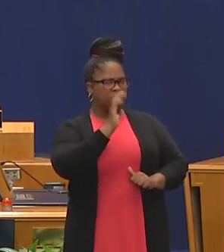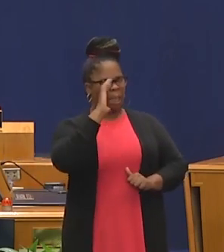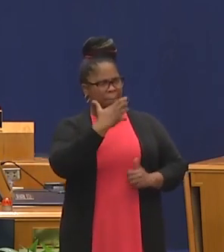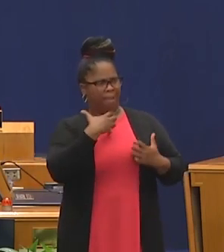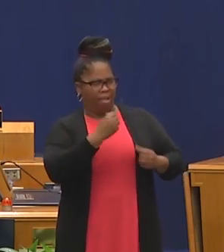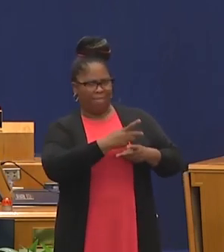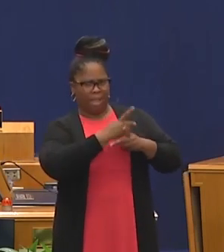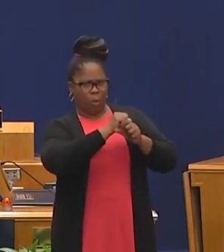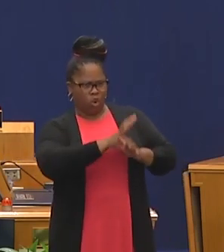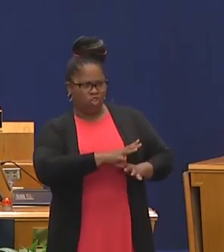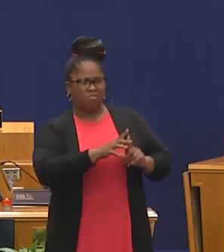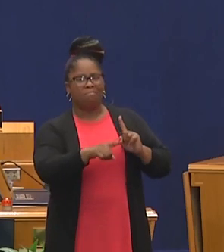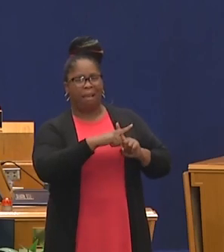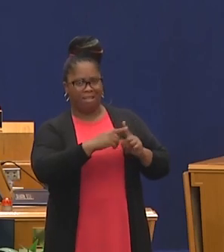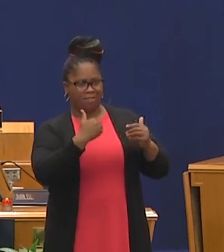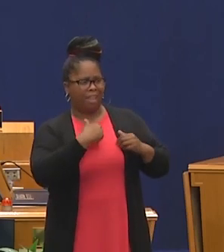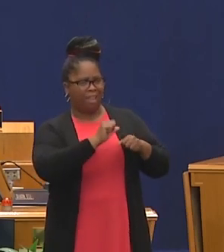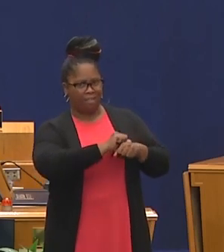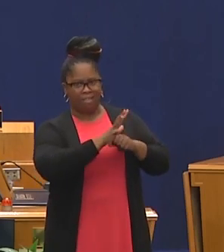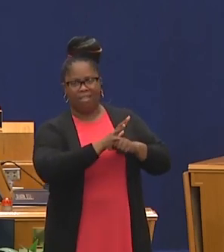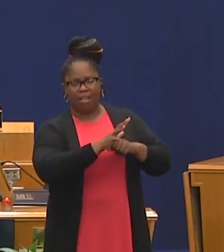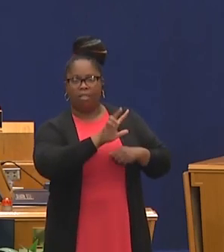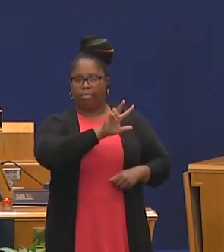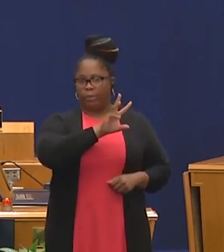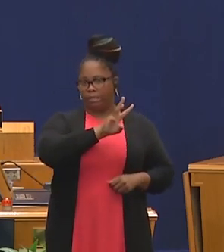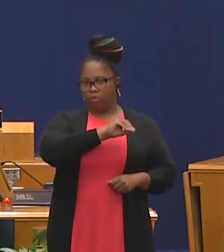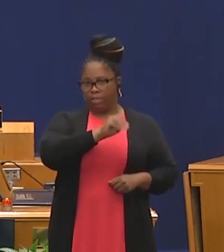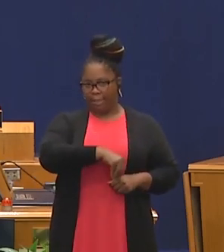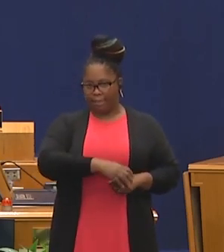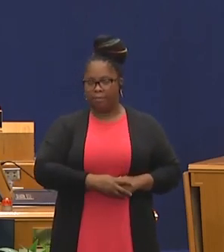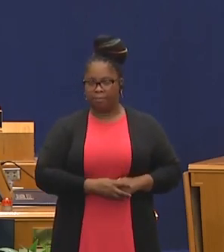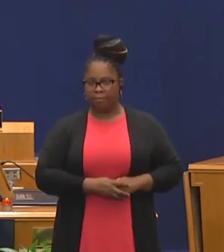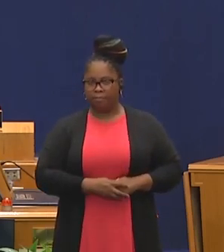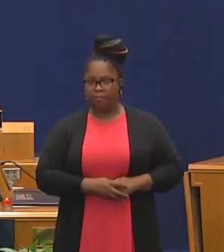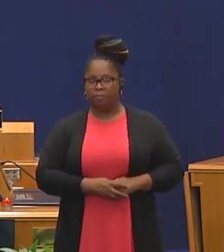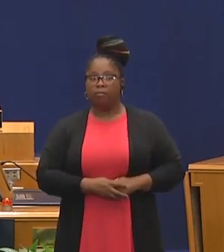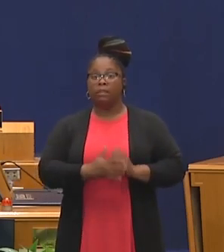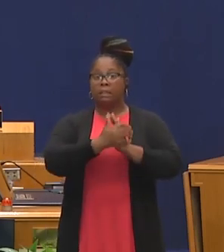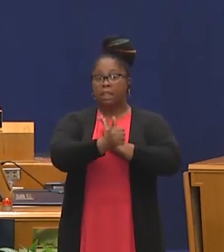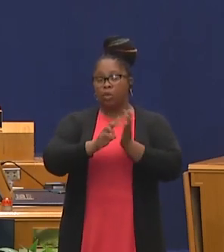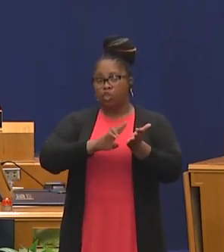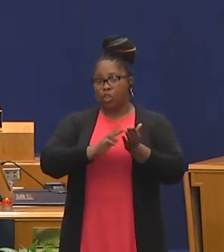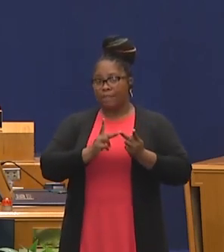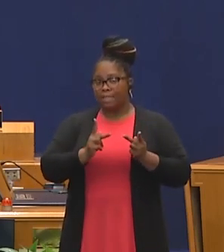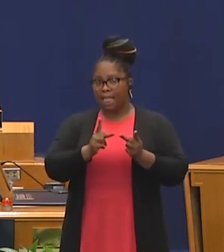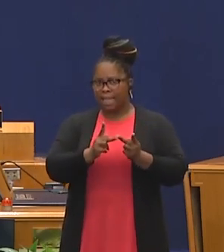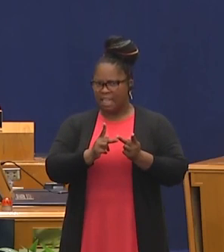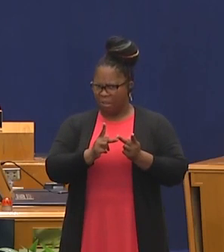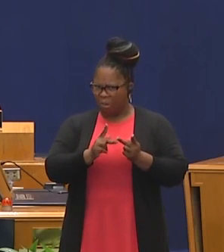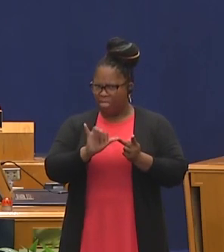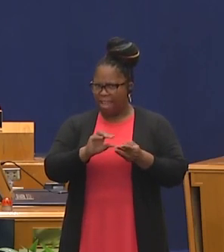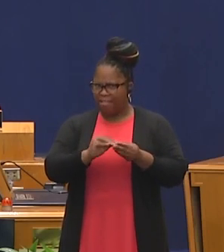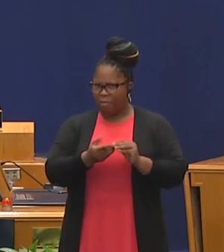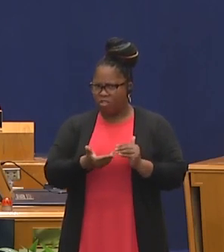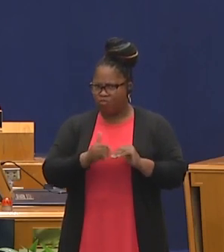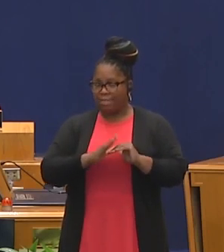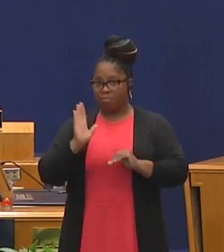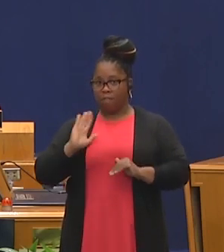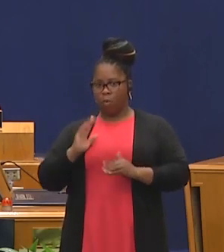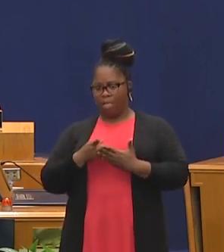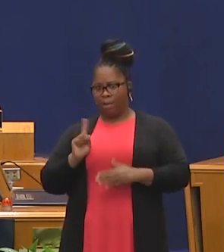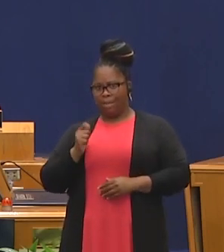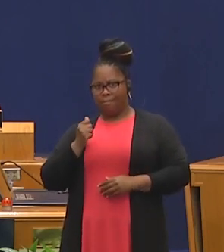testing positive. That number is at 36%. But the number at skilled nursing facilities has increased from 19%